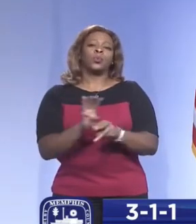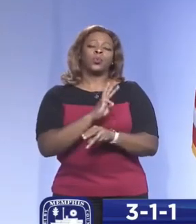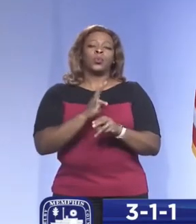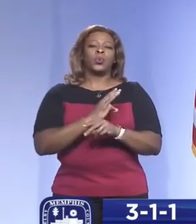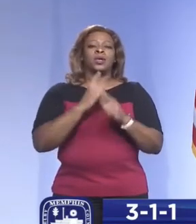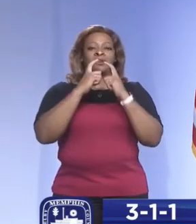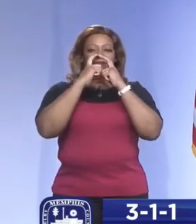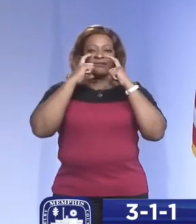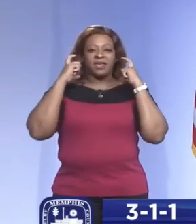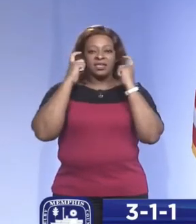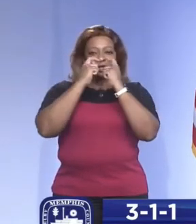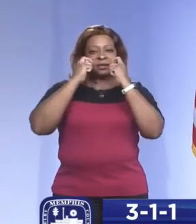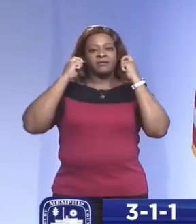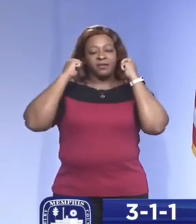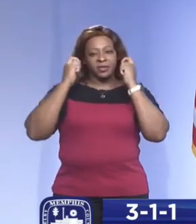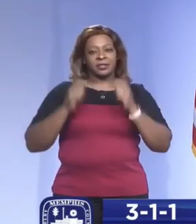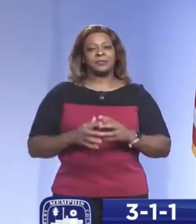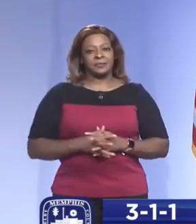face covering.